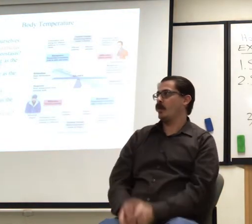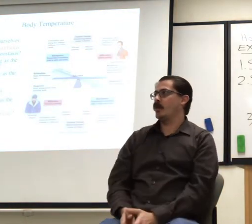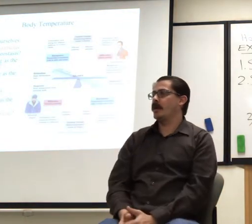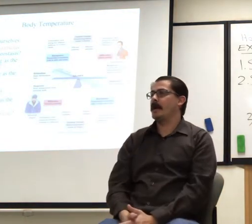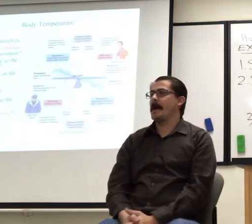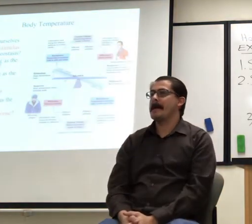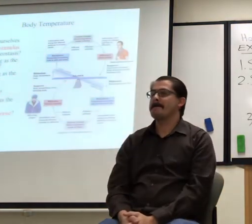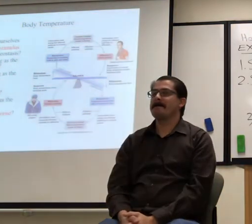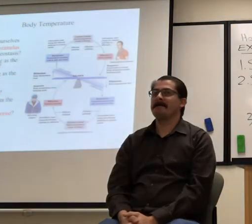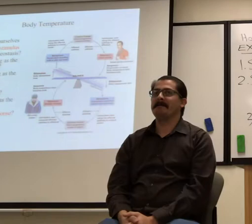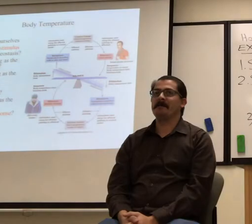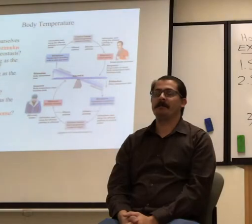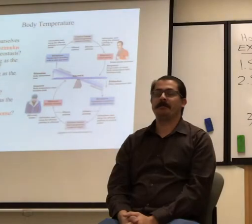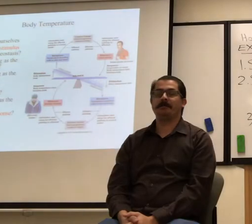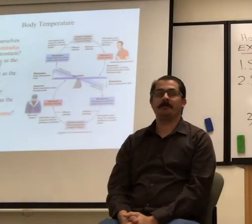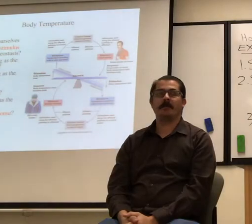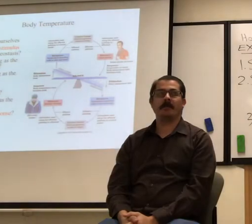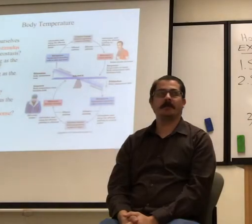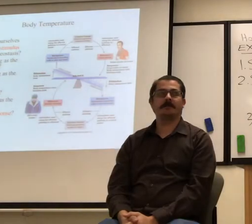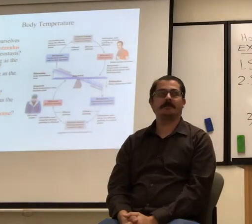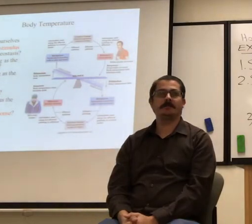Brain